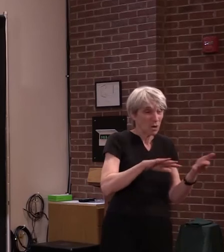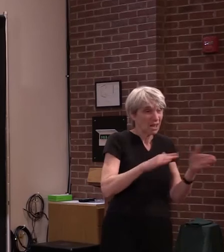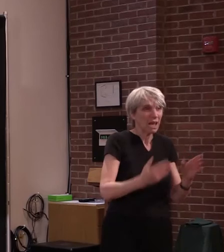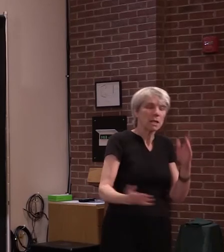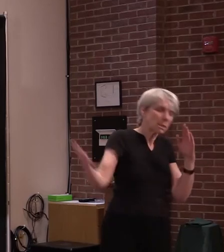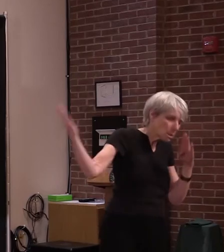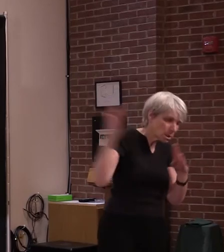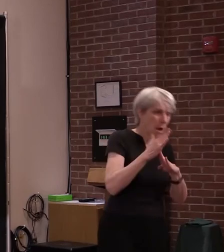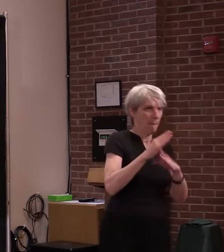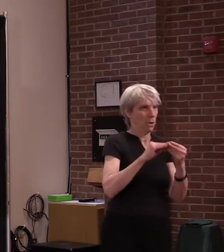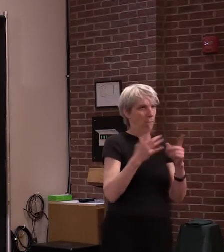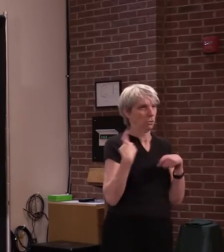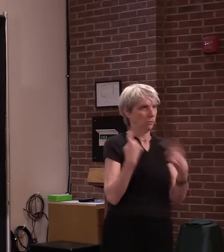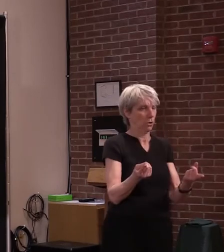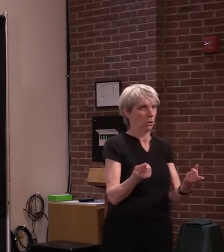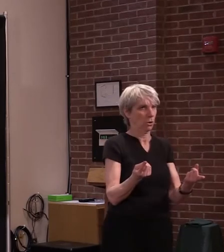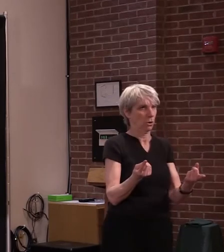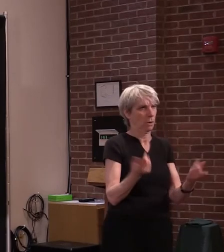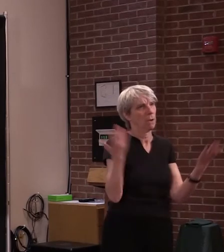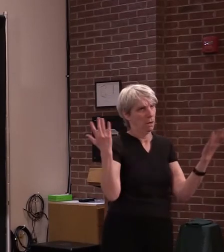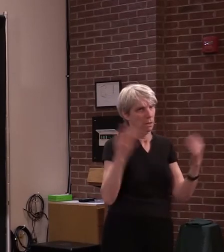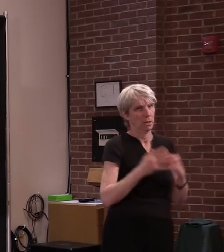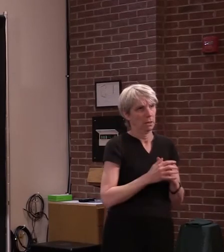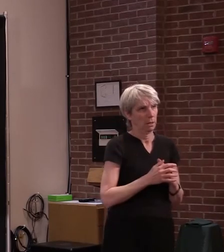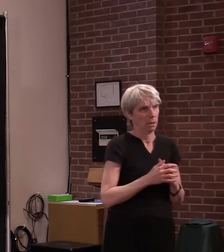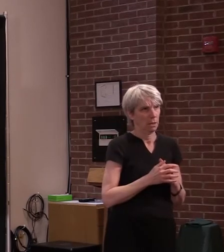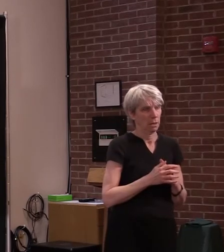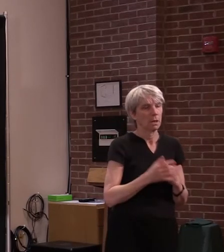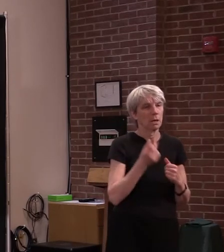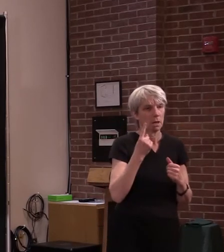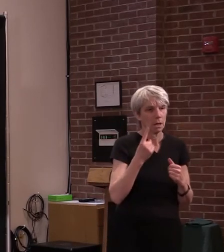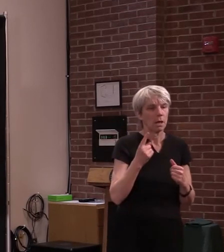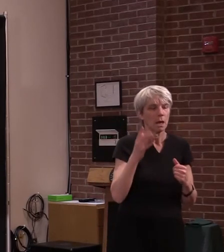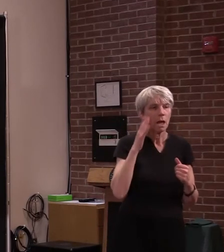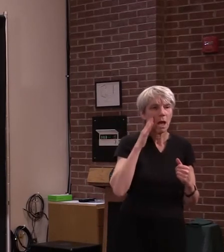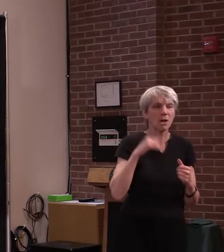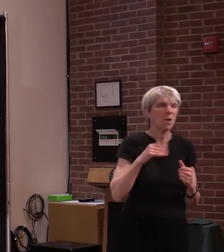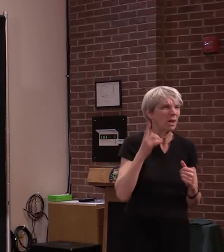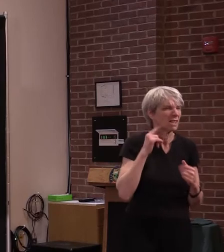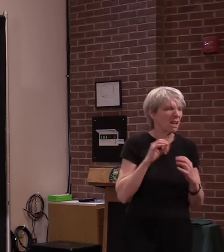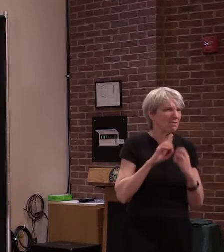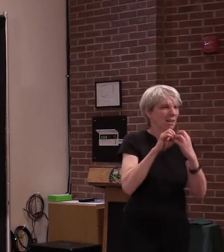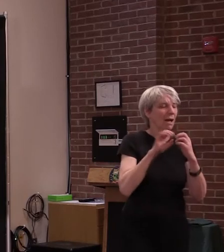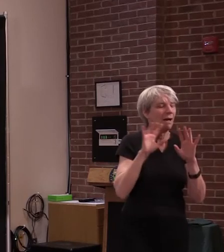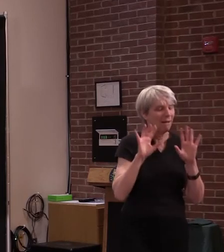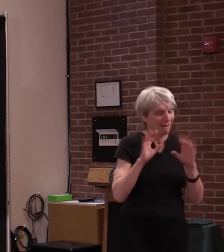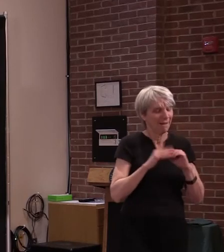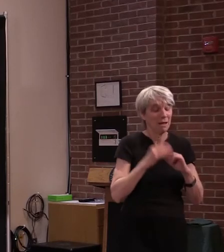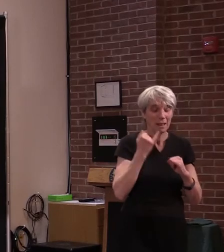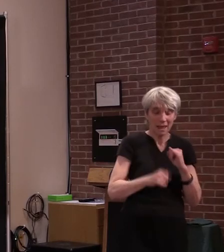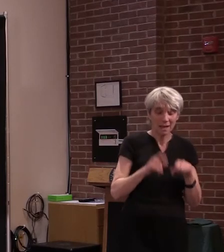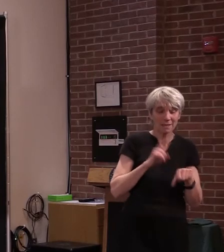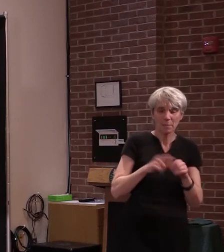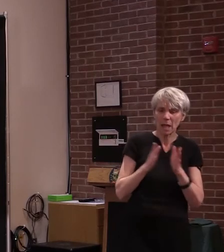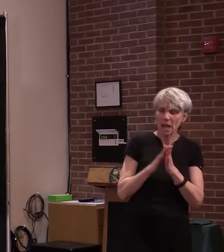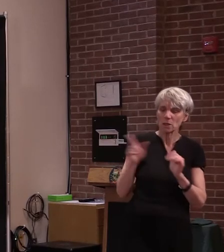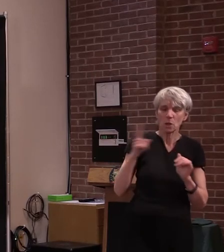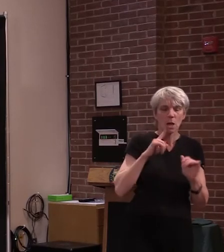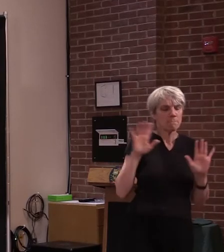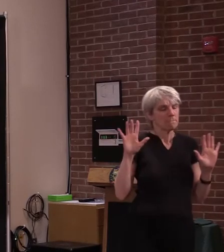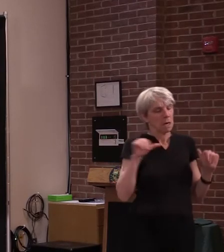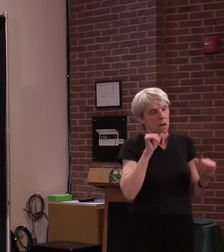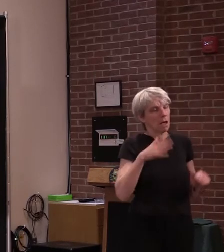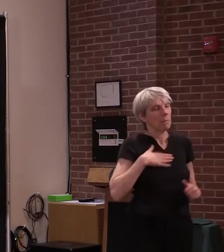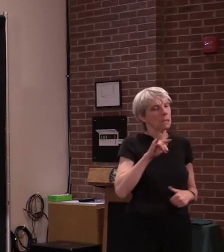And I just don't, you said last time we talked about, I'm argumentative, but the last time we talked about, you said it was not your